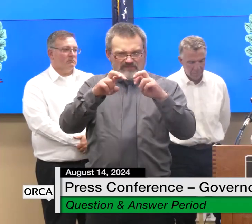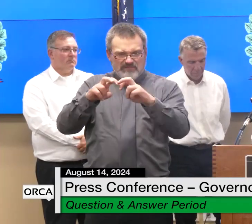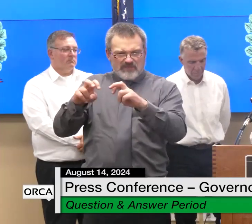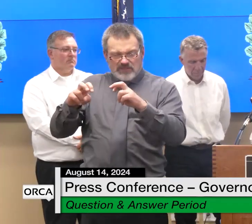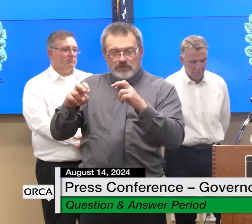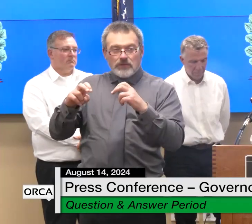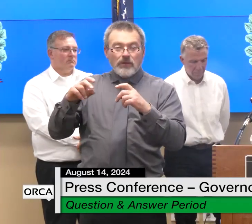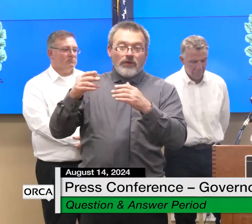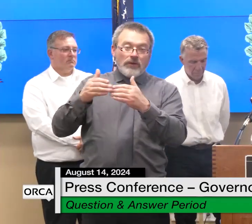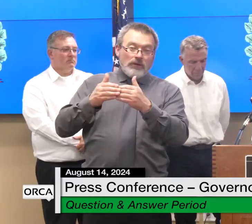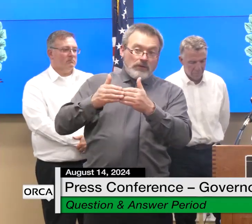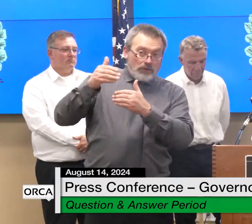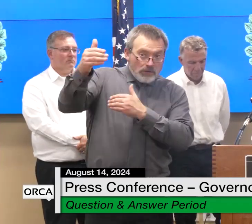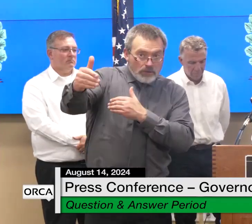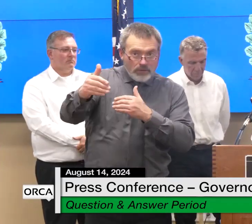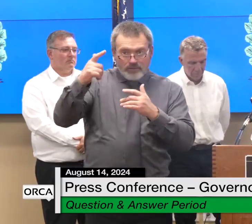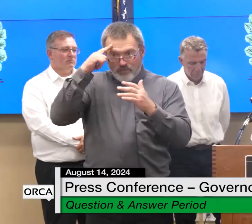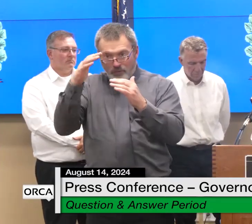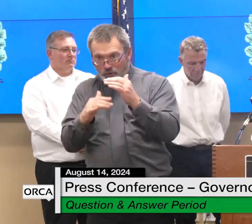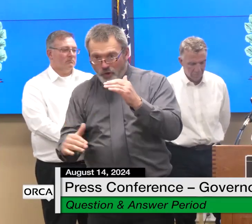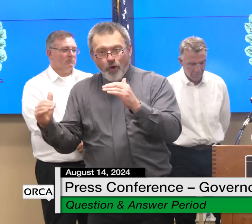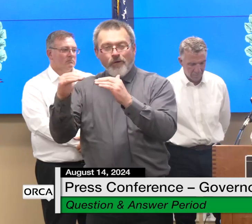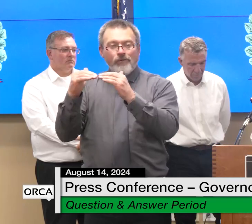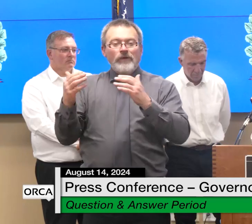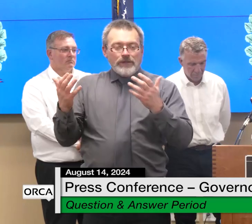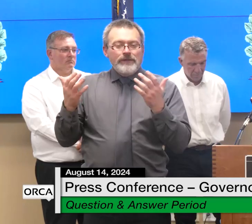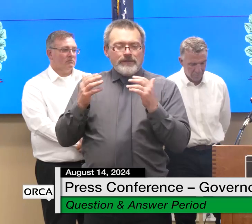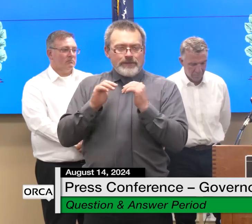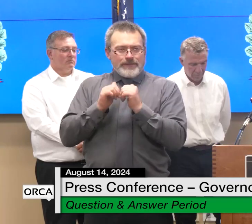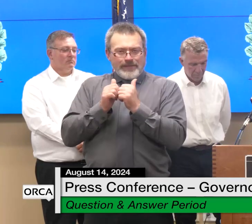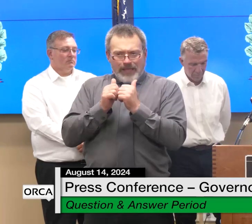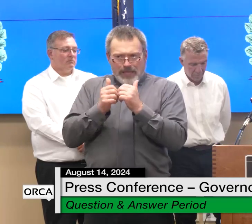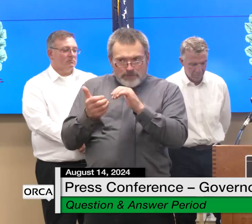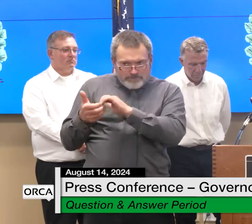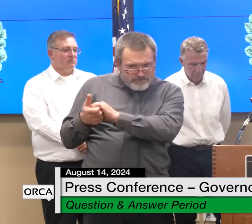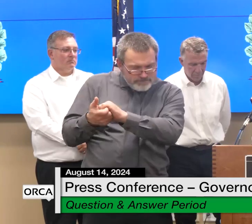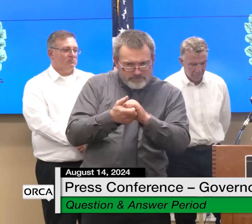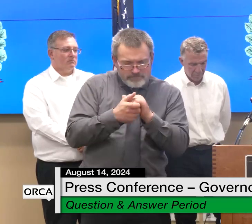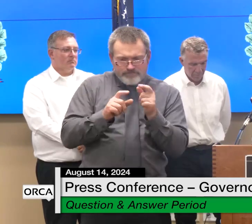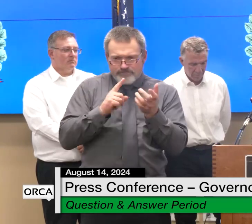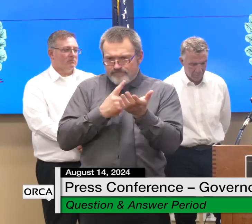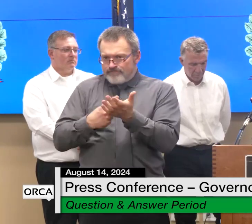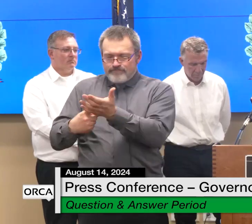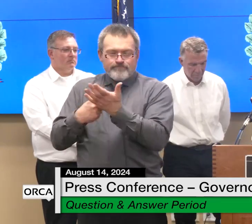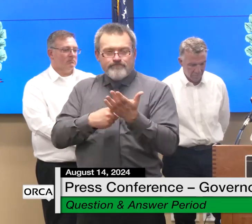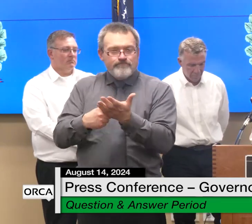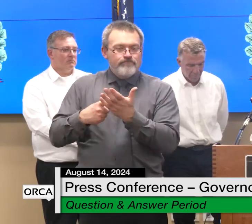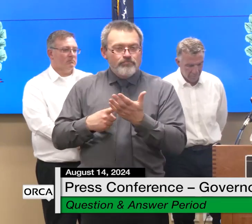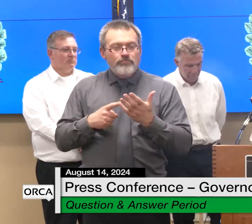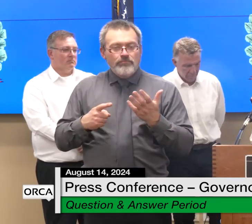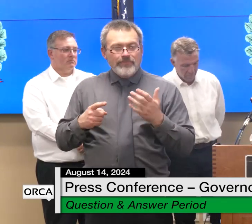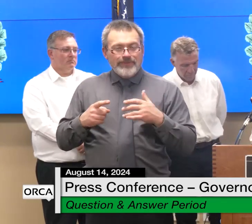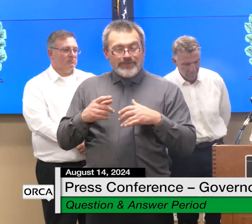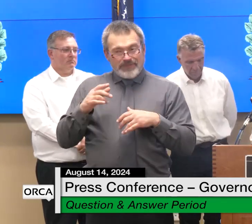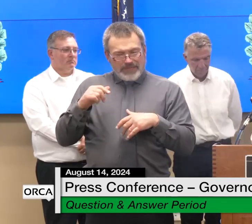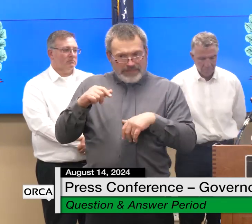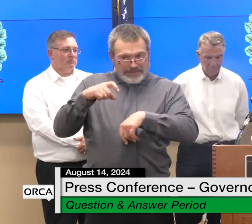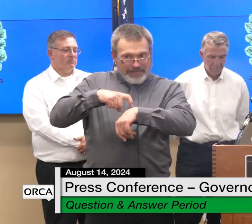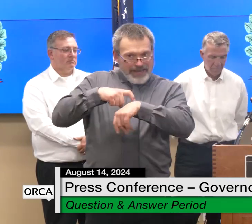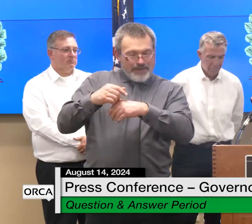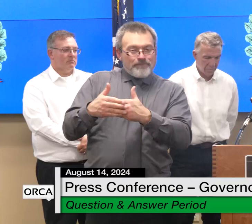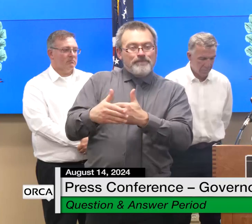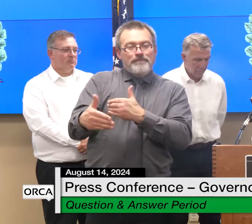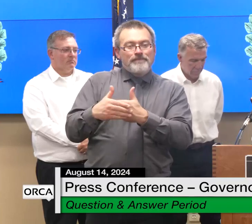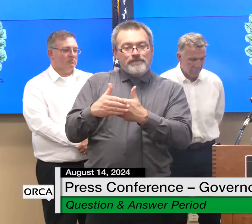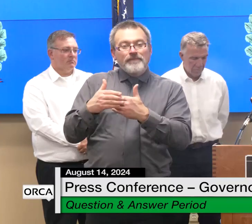groups in November and forward. Based on the timelines for the Hazard Mitigation Grant Program and